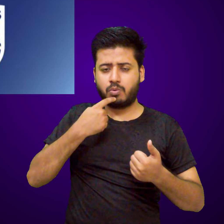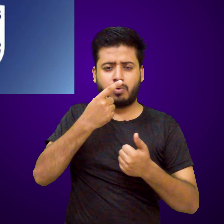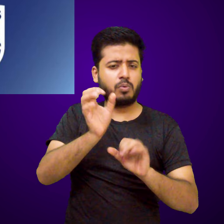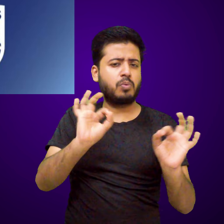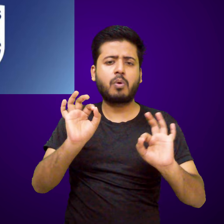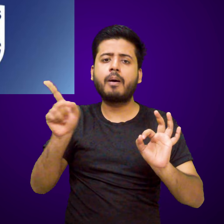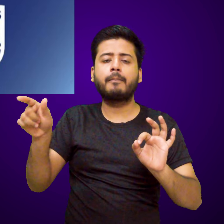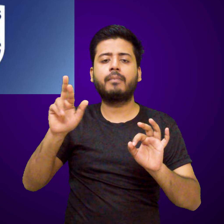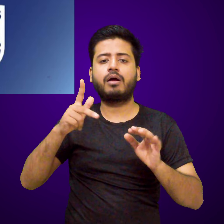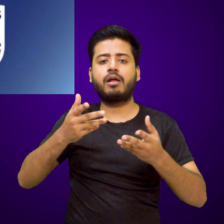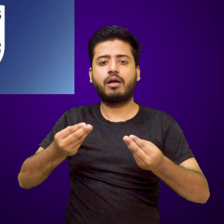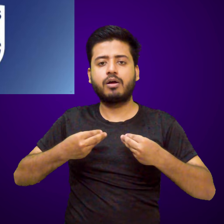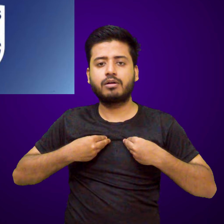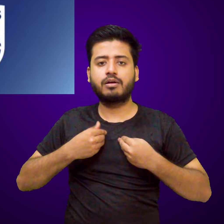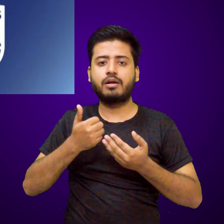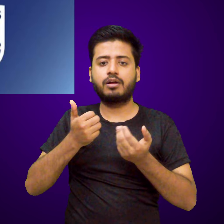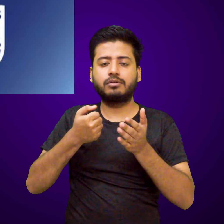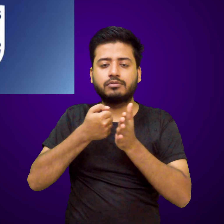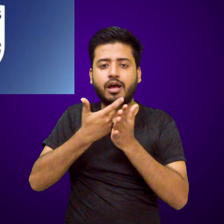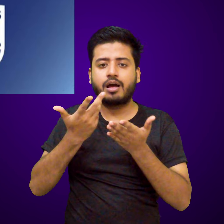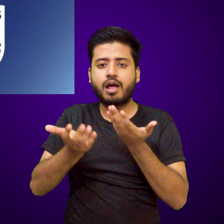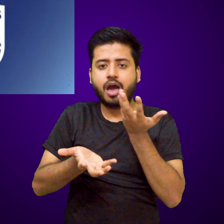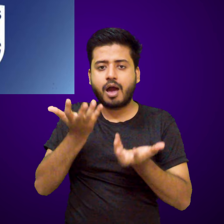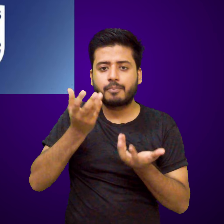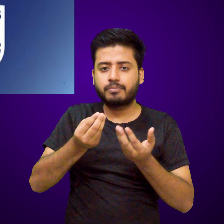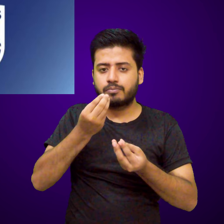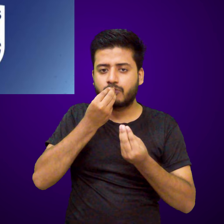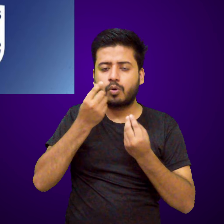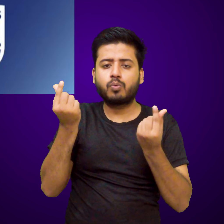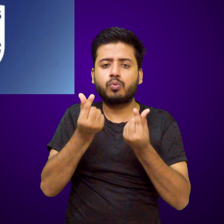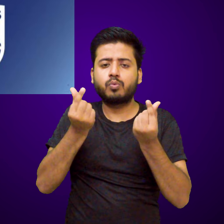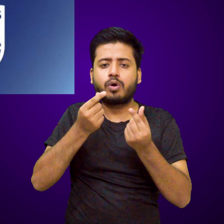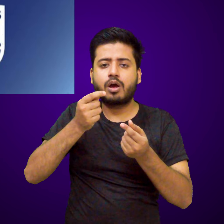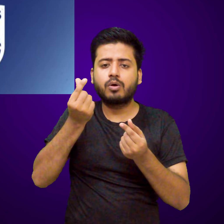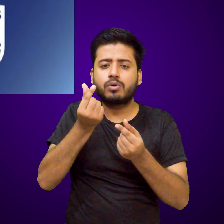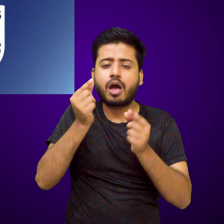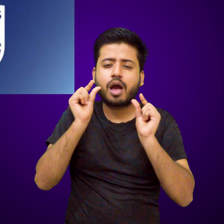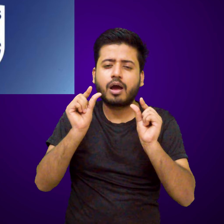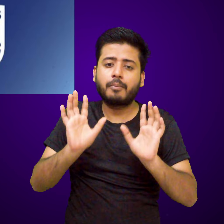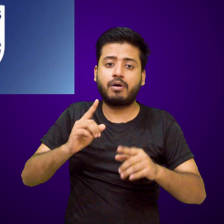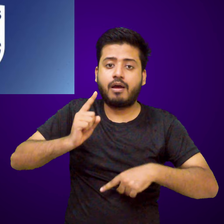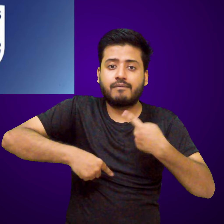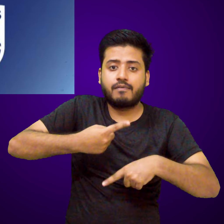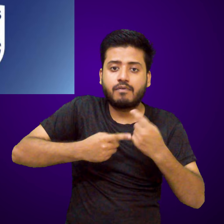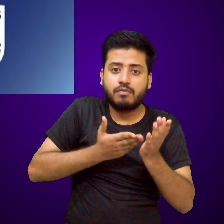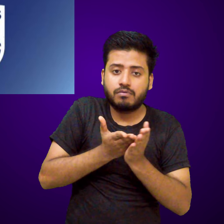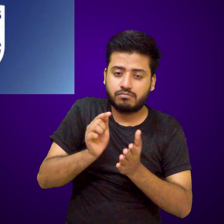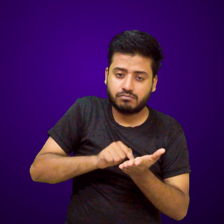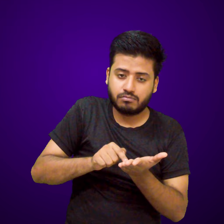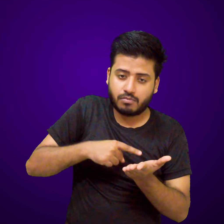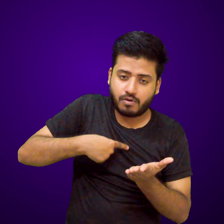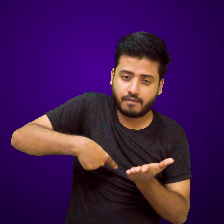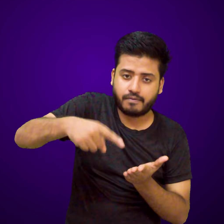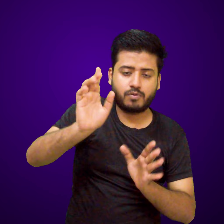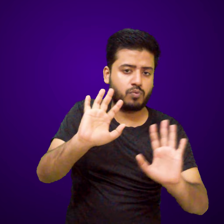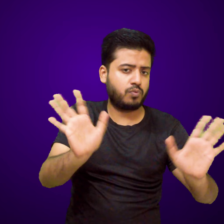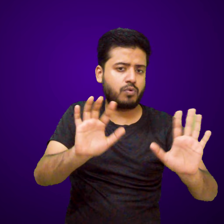November 2025. Flipkart Black Friday Sale. Expected to start on 25 November